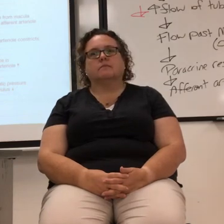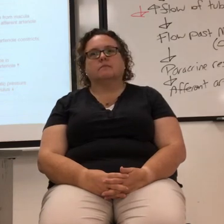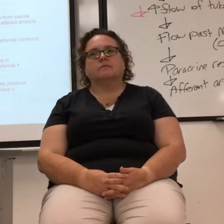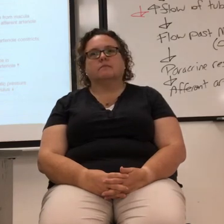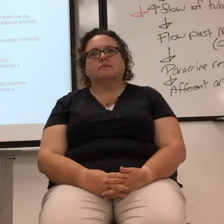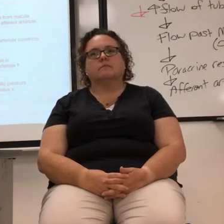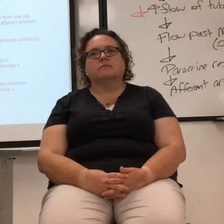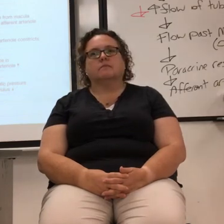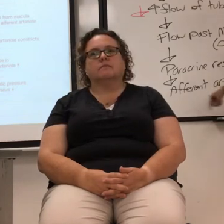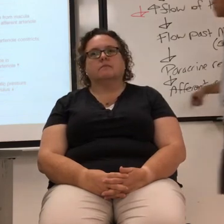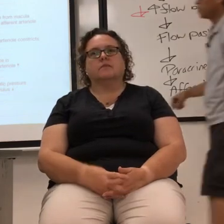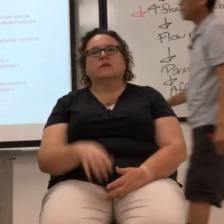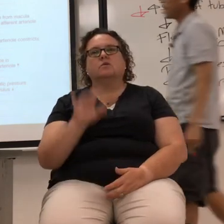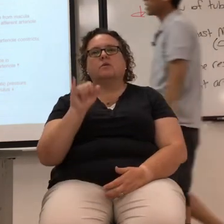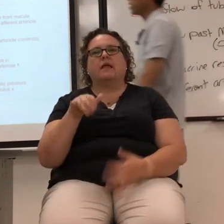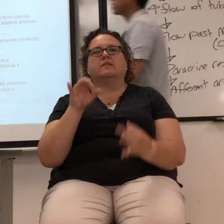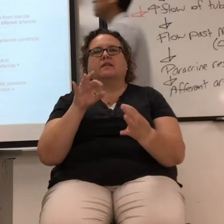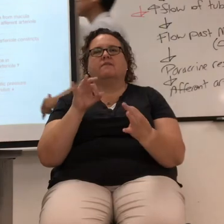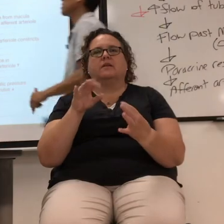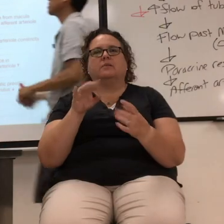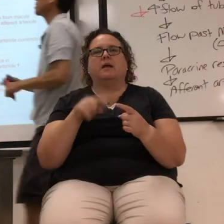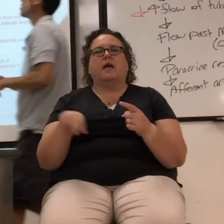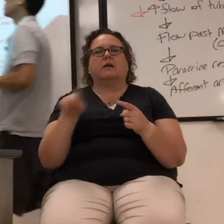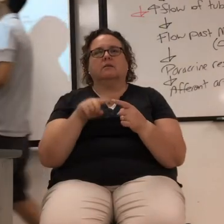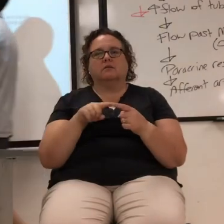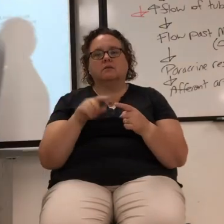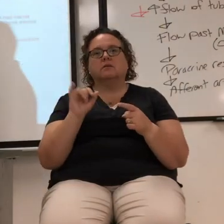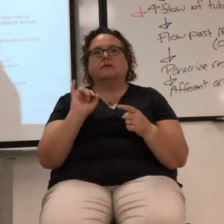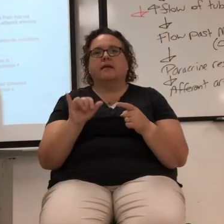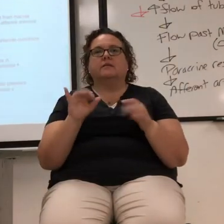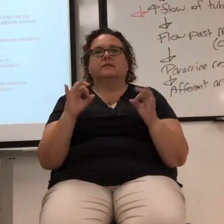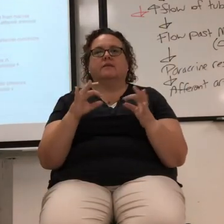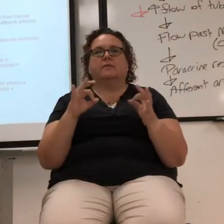So this is the feedback. The feedback is,